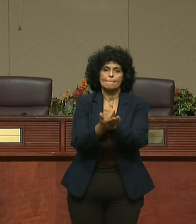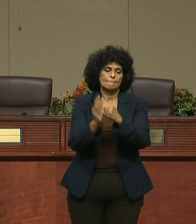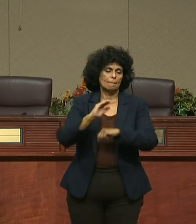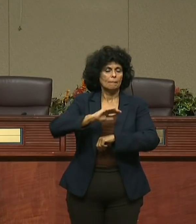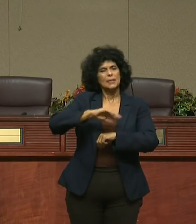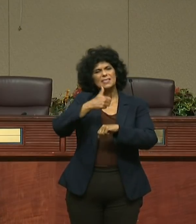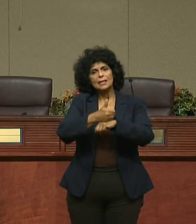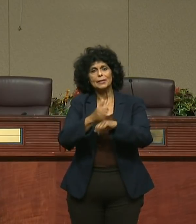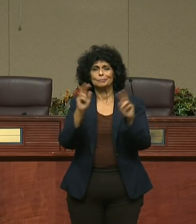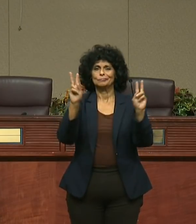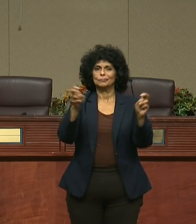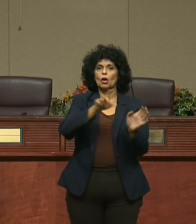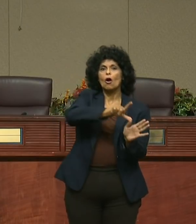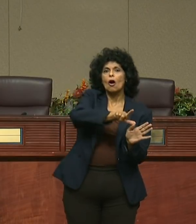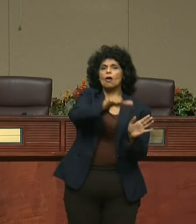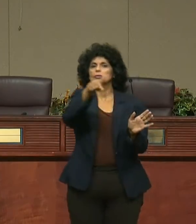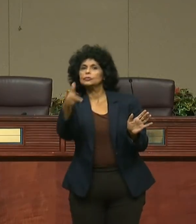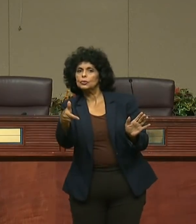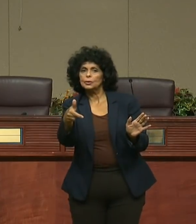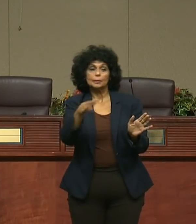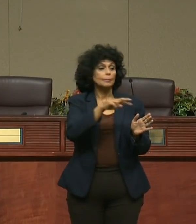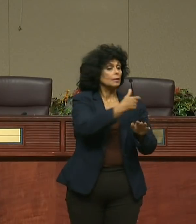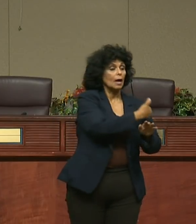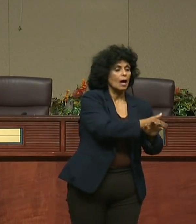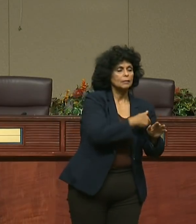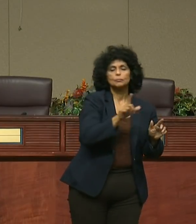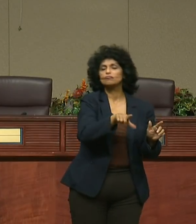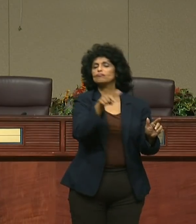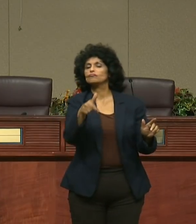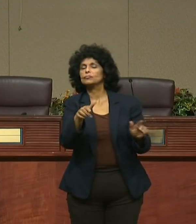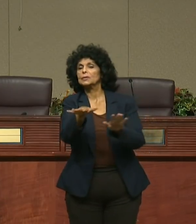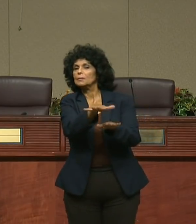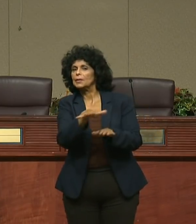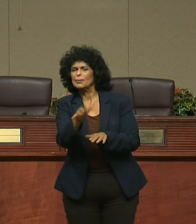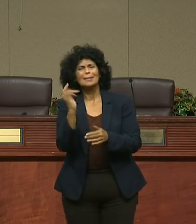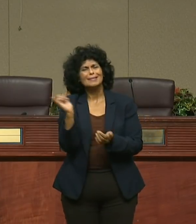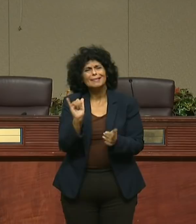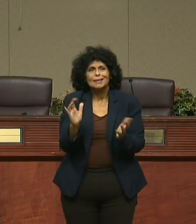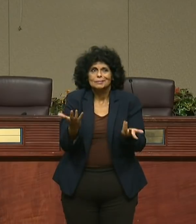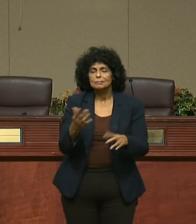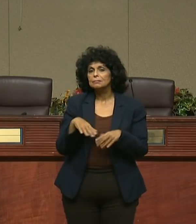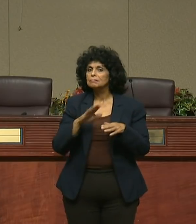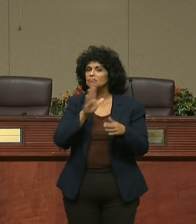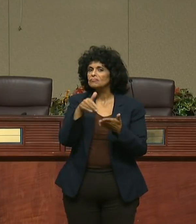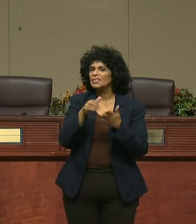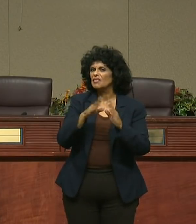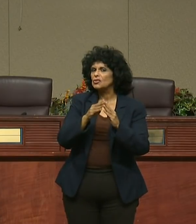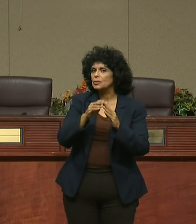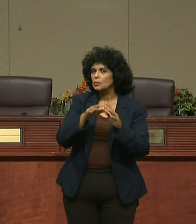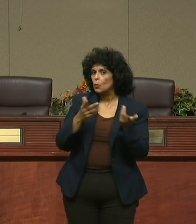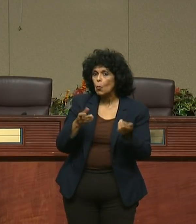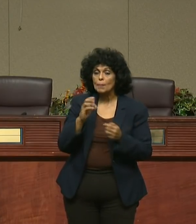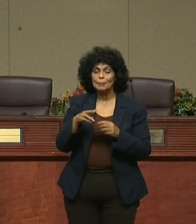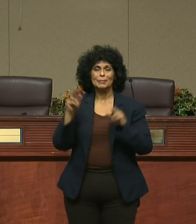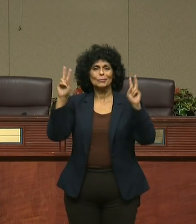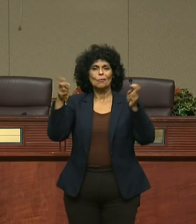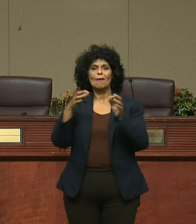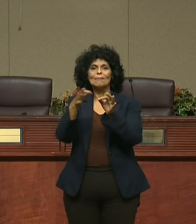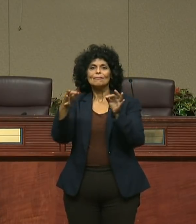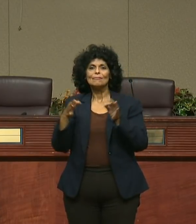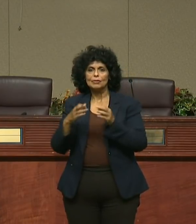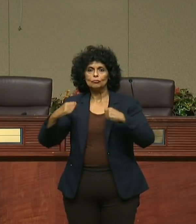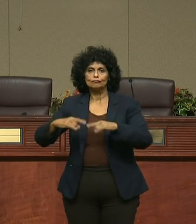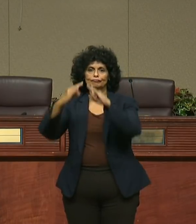Center, or a larger space where we can add beds, or even in some cases you can add a field hospital. But I